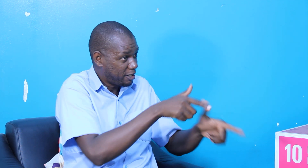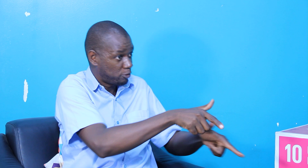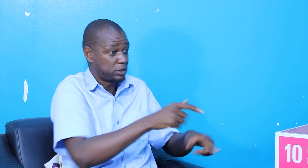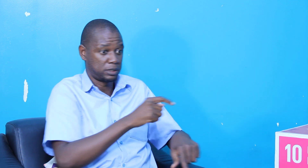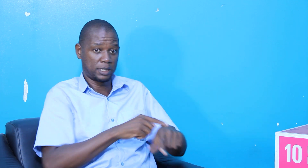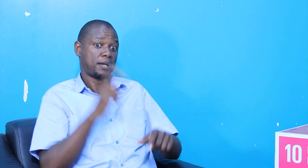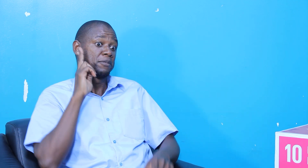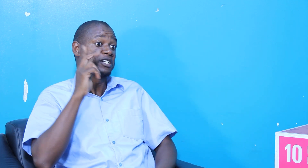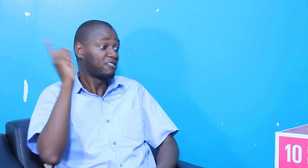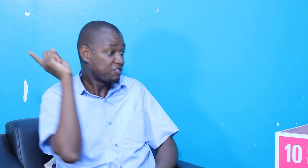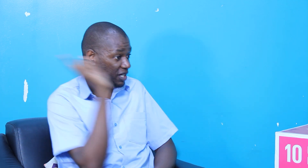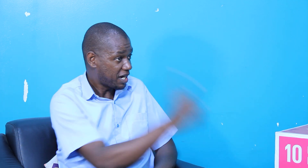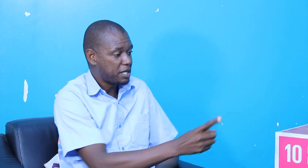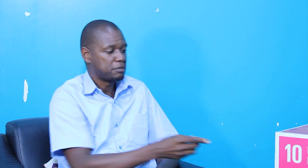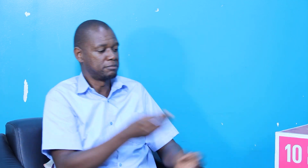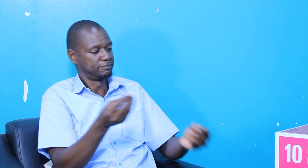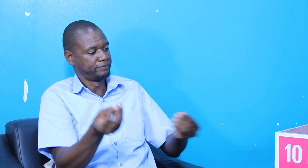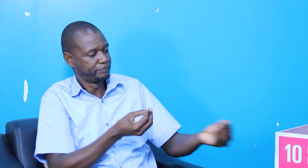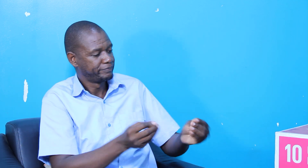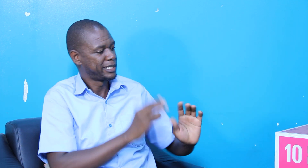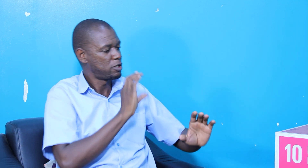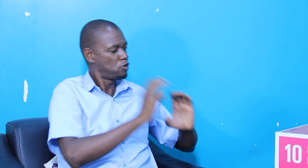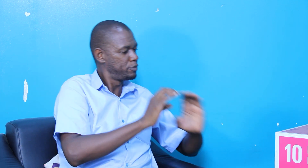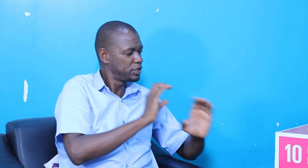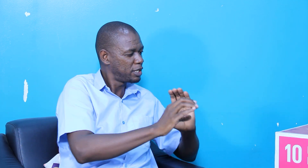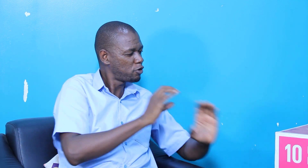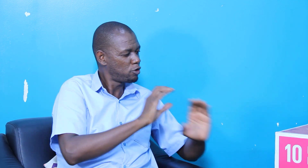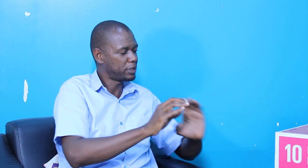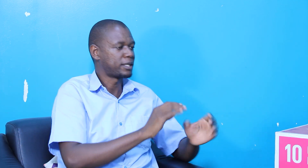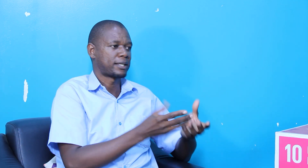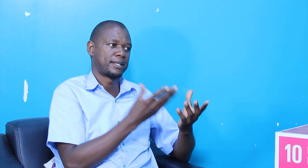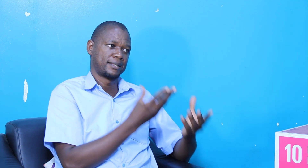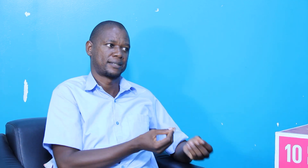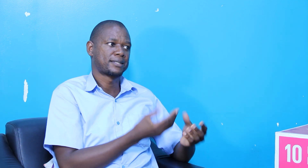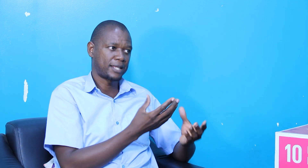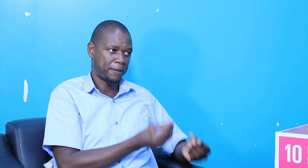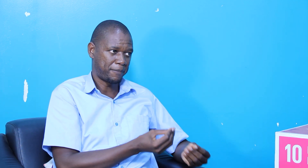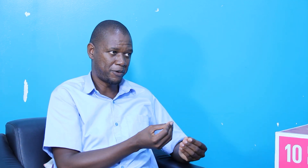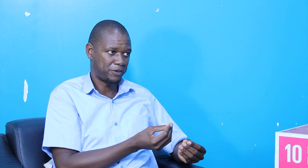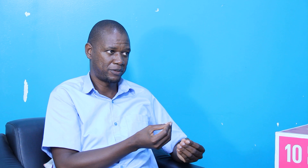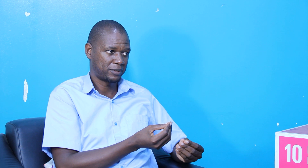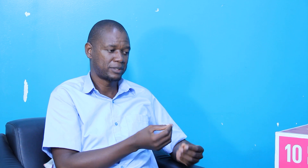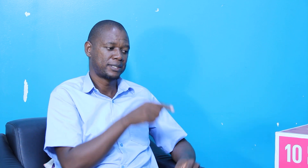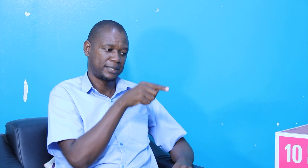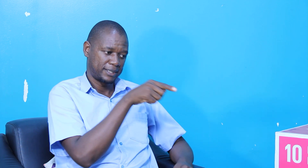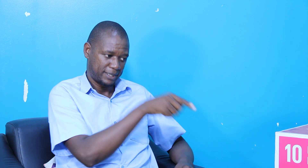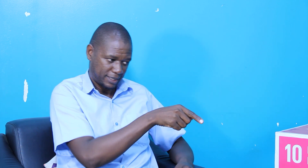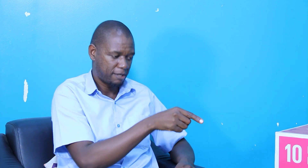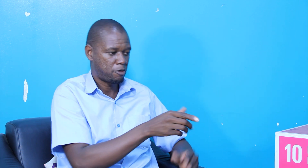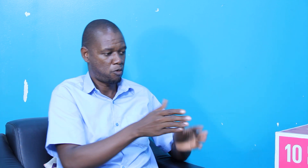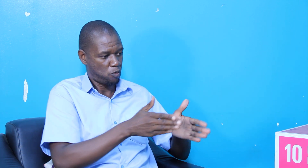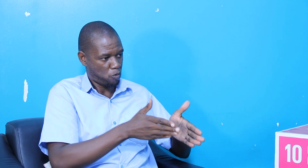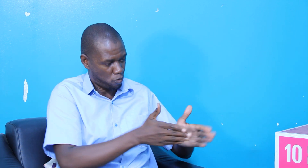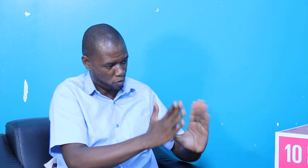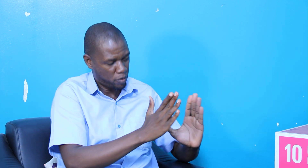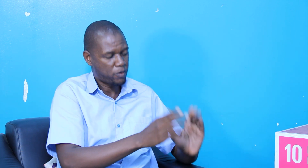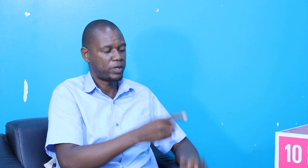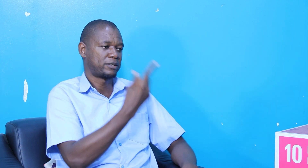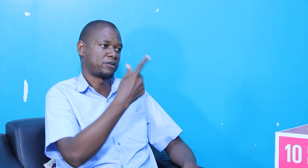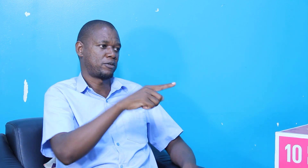that these health assistants also know sign language so that the communication is easy and does not involve a third party.